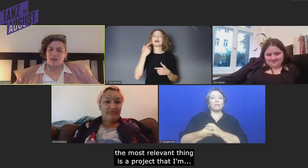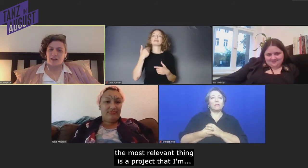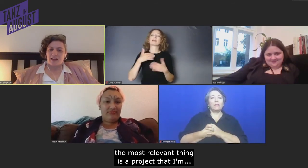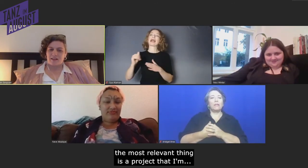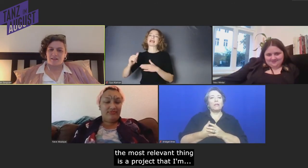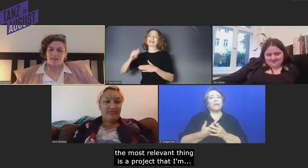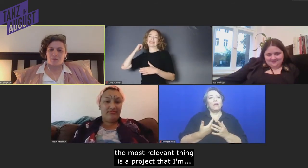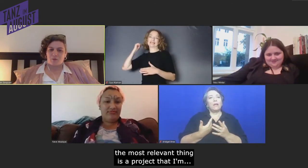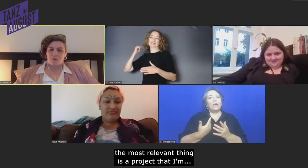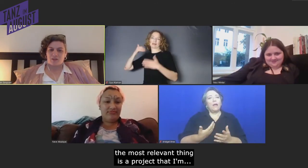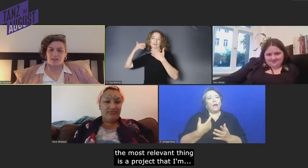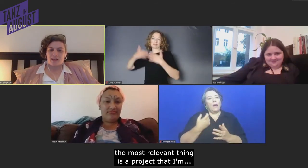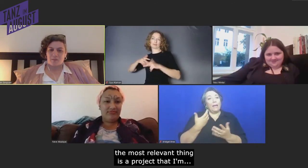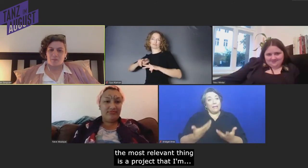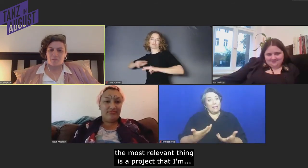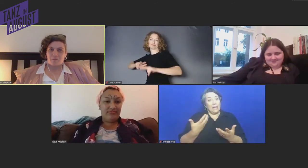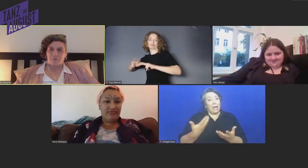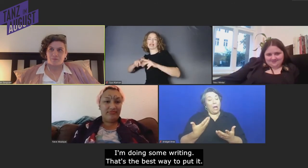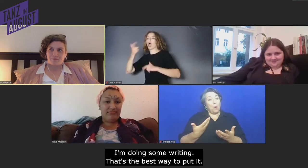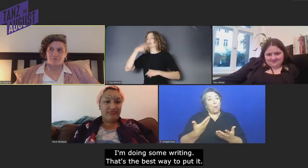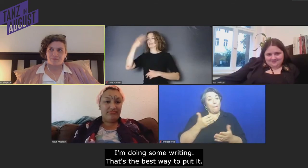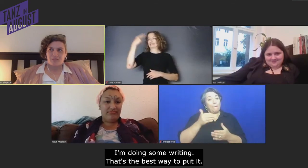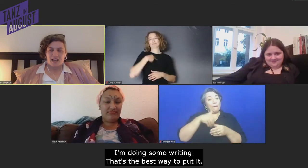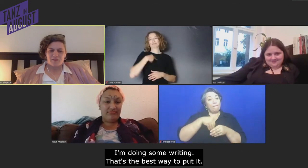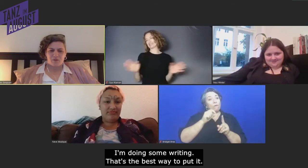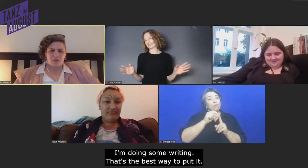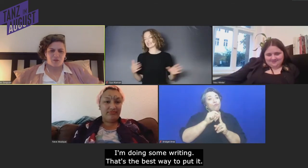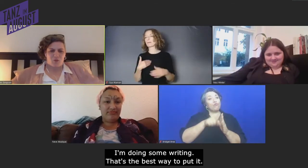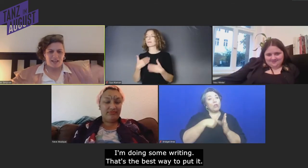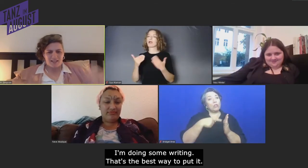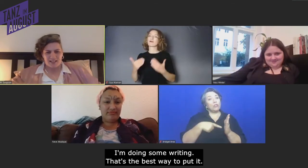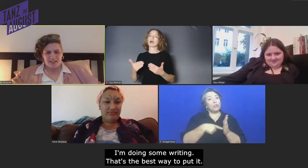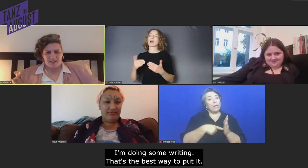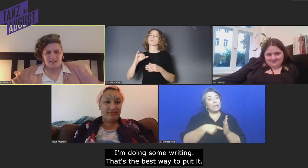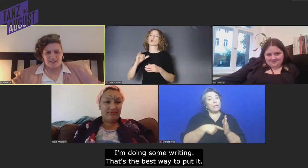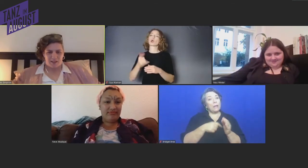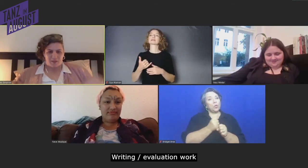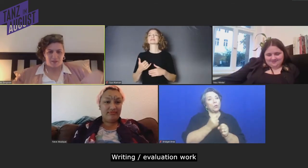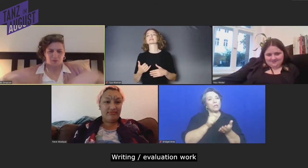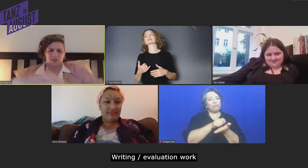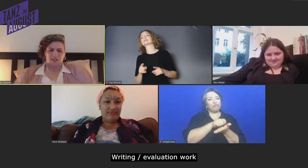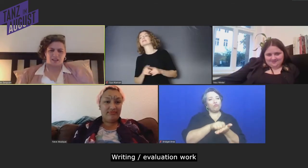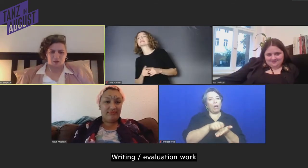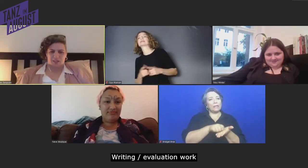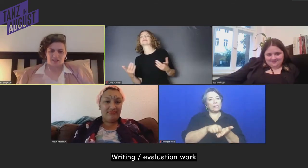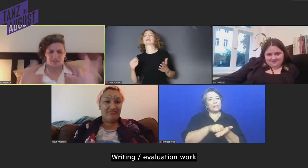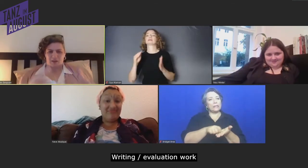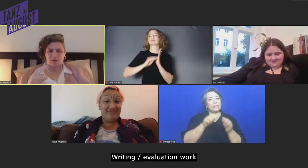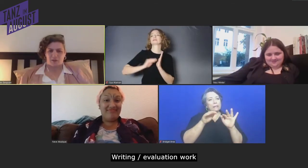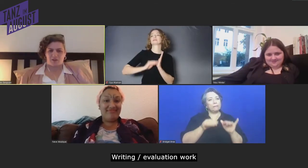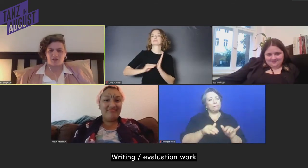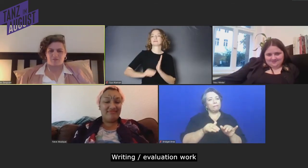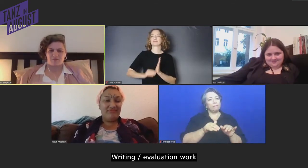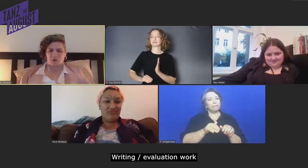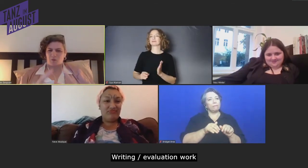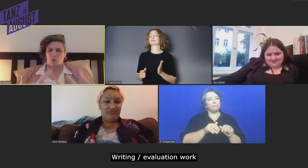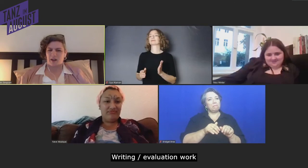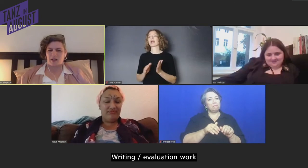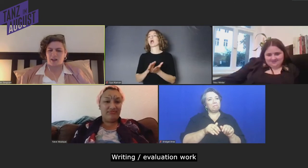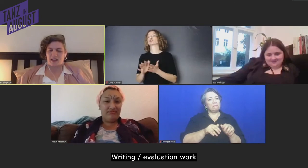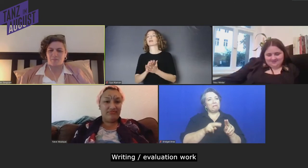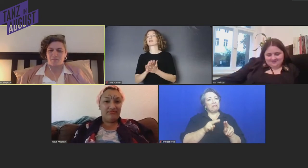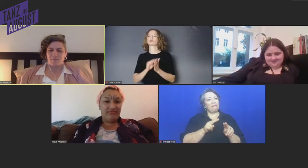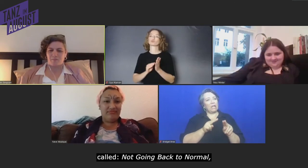thing is a project I'm kind of doing some writing, I think is the best way to put it, writing evaluation sort of work,